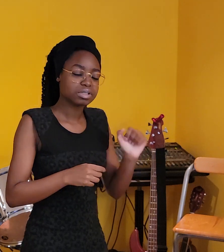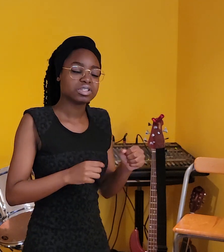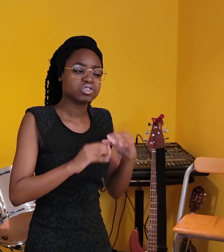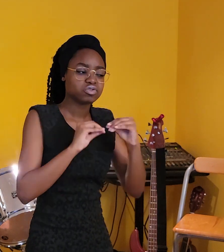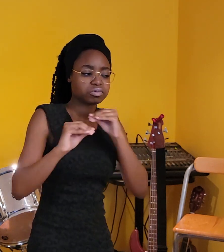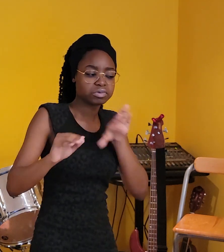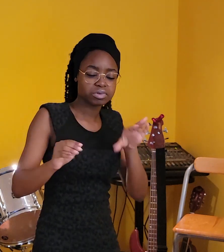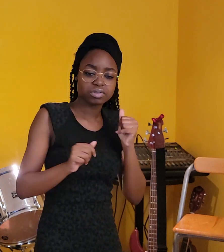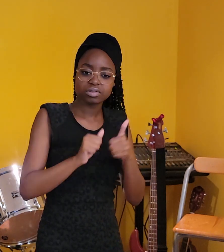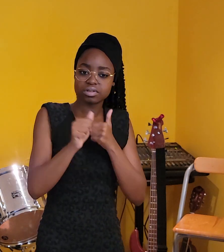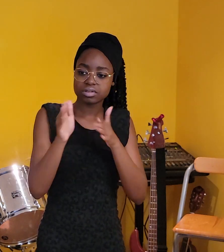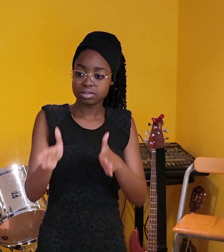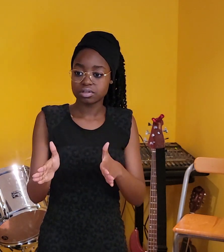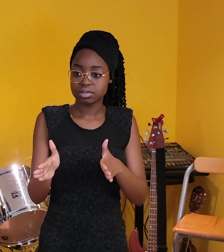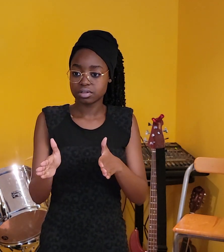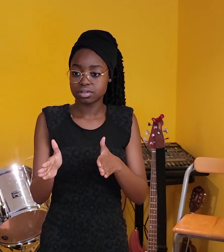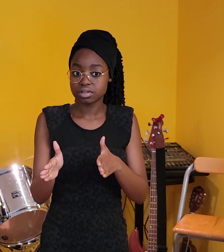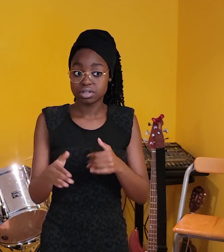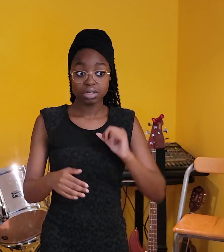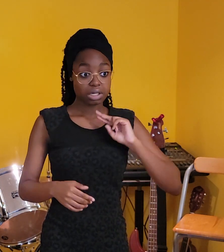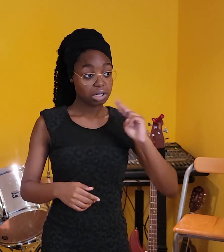what about us today?